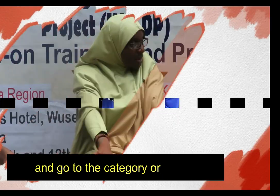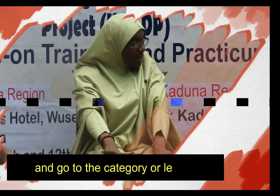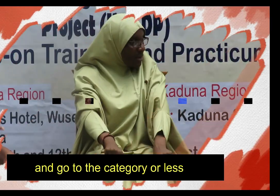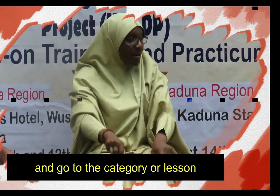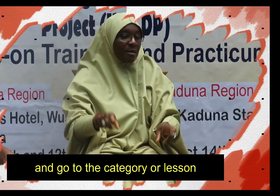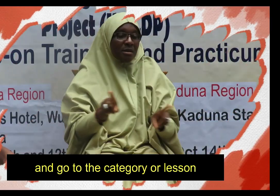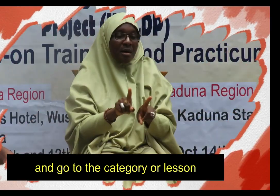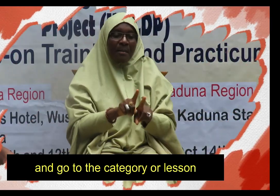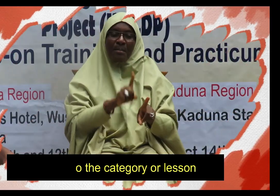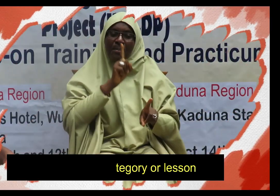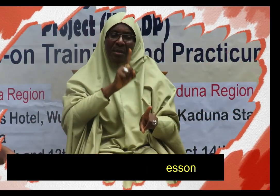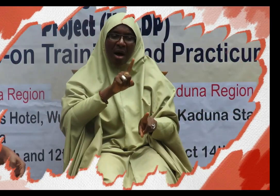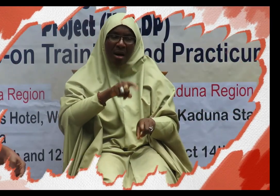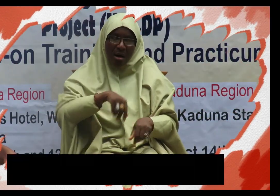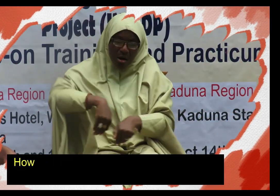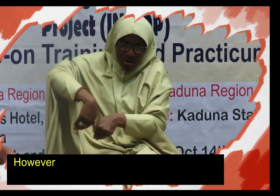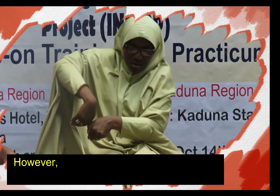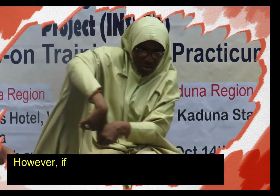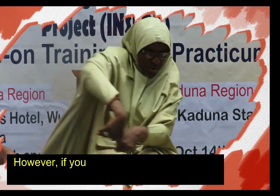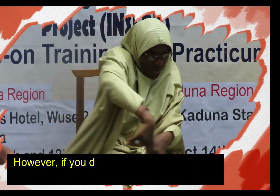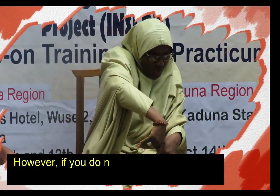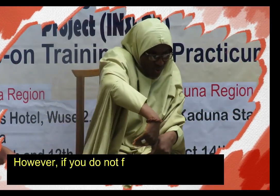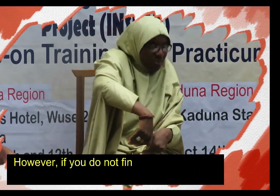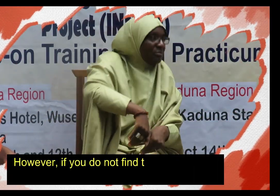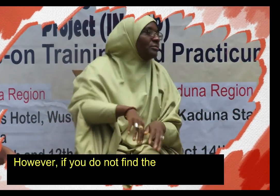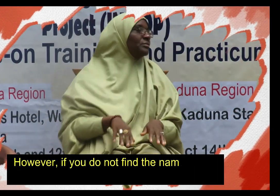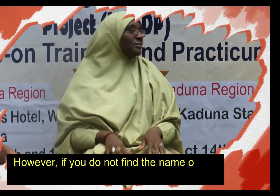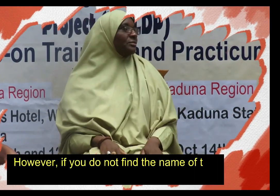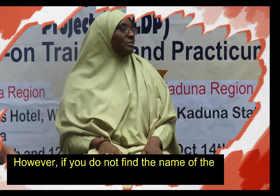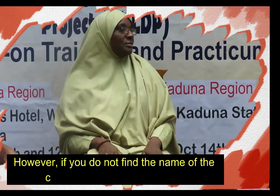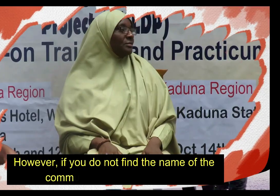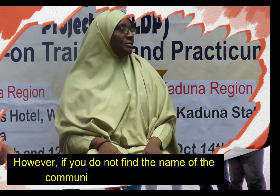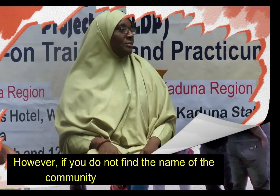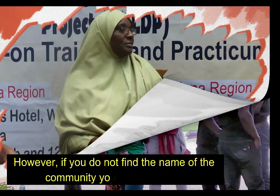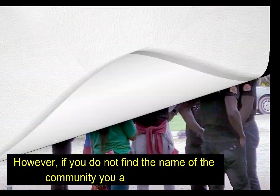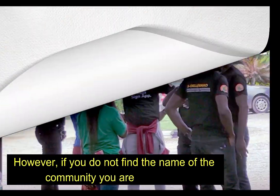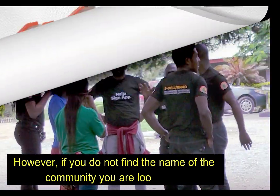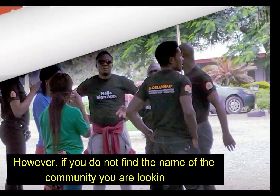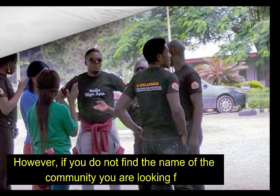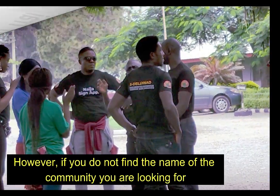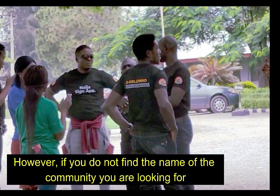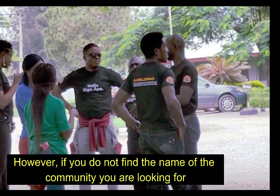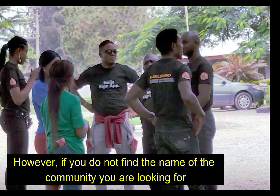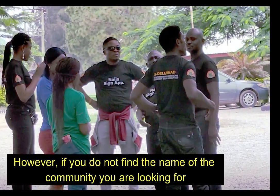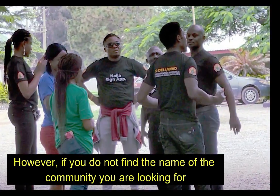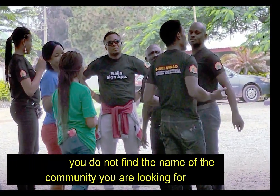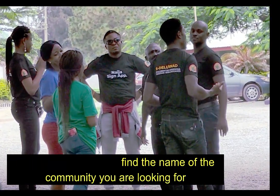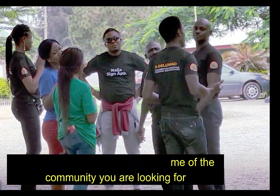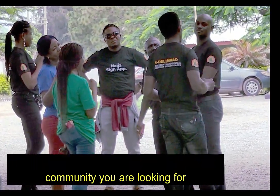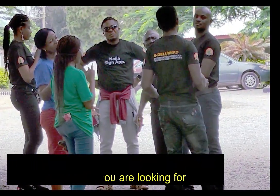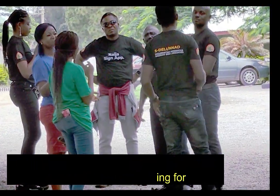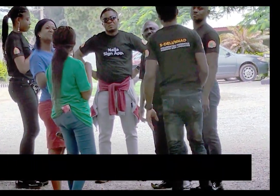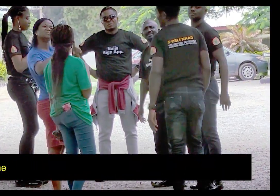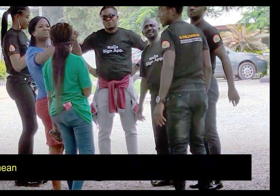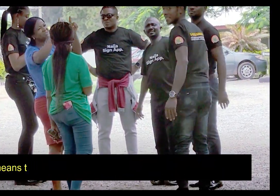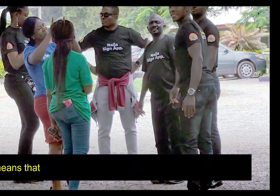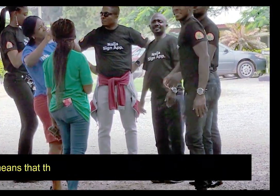or lesson. However, if you do not find the name of the community you are looking for, it means that